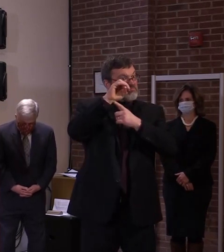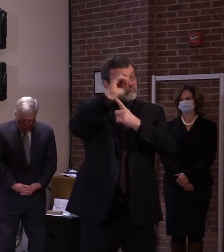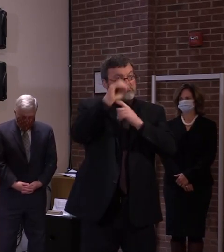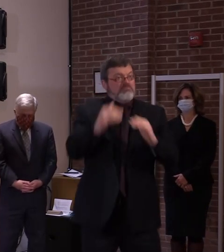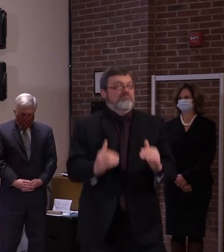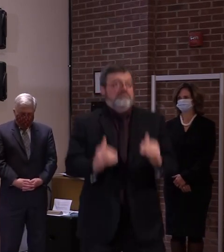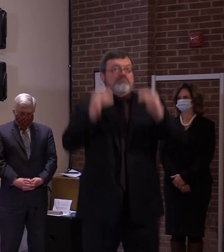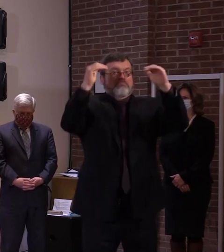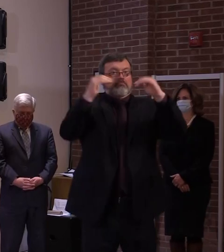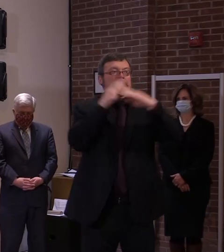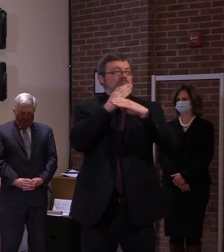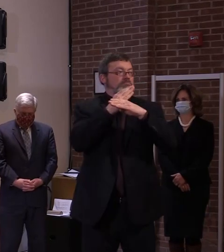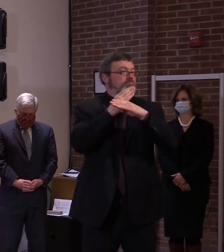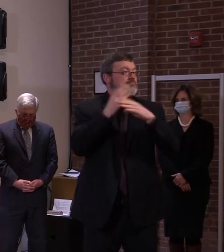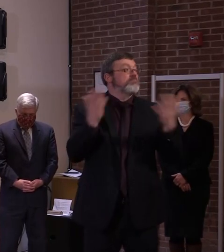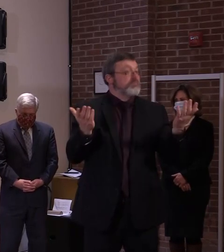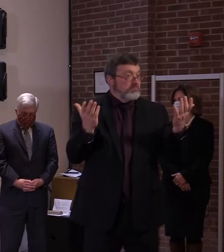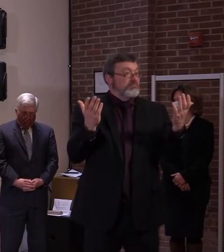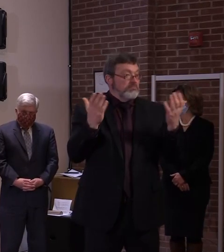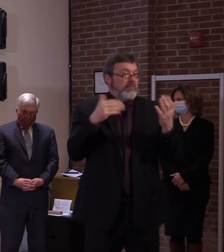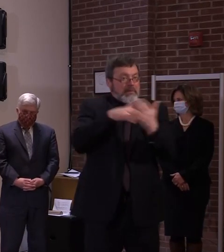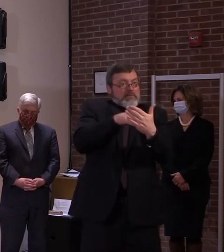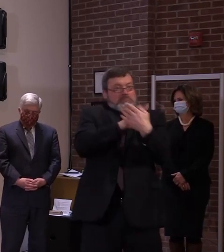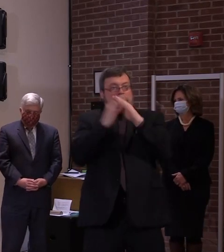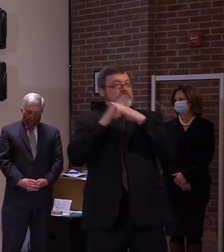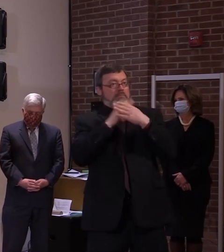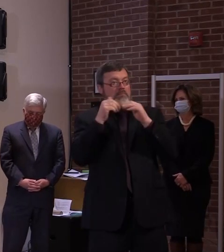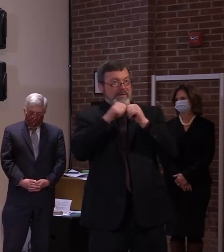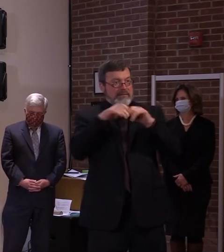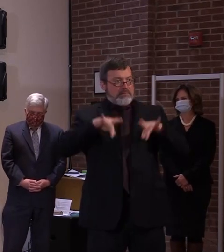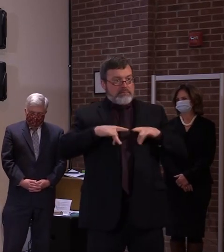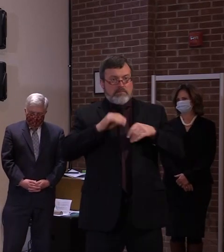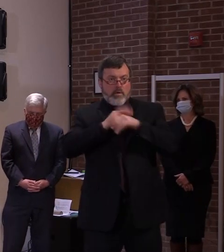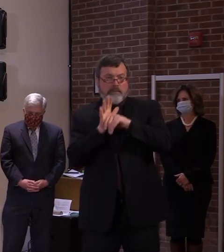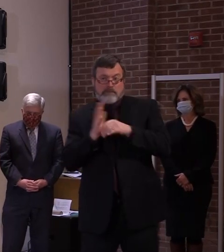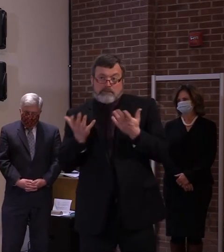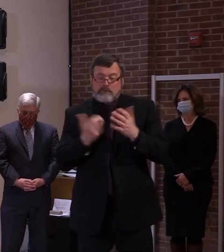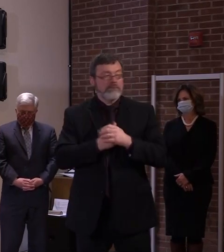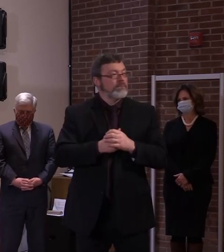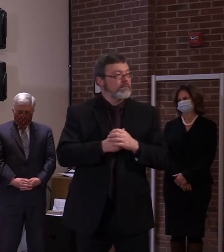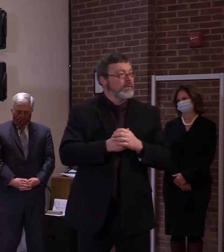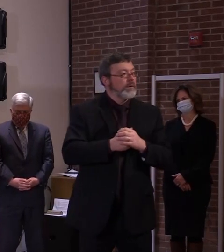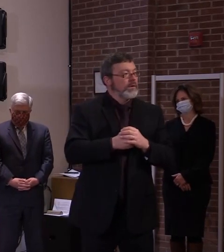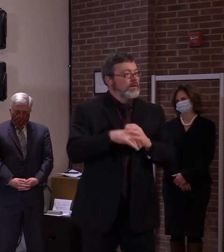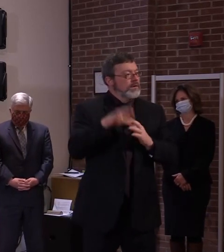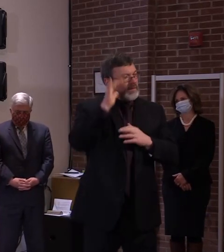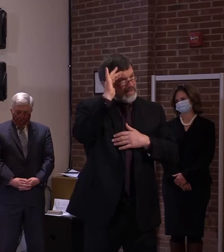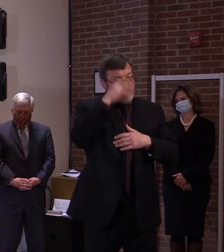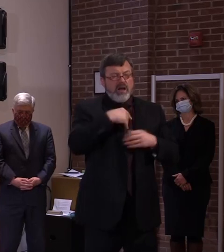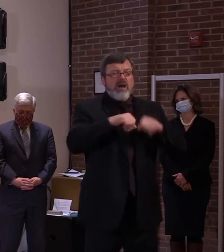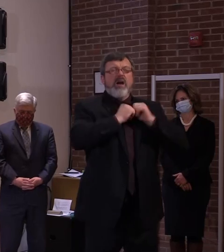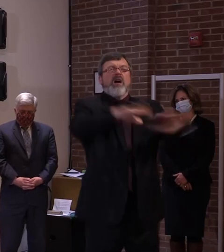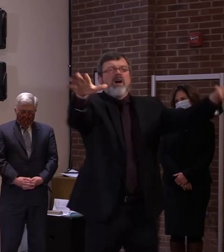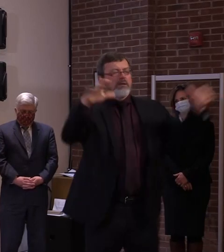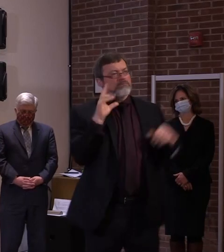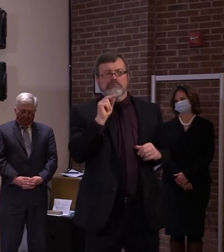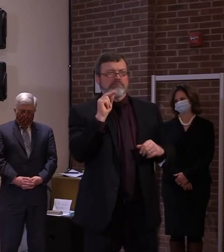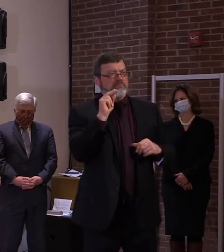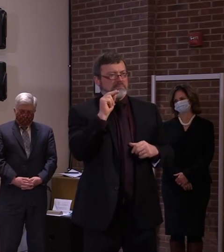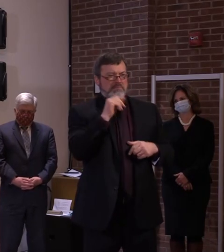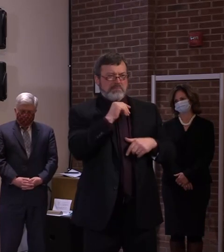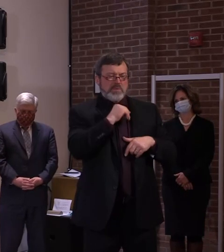COVID in that population. There is a very limited supply at this time, but along